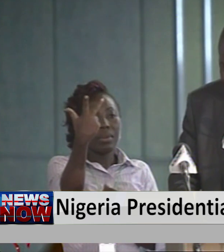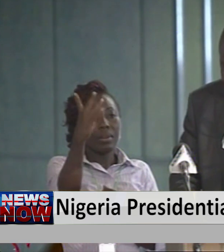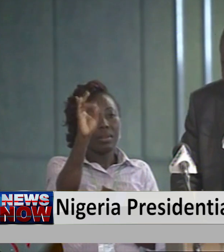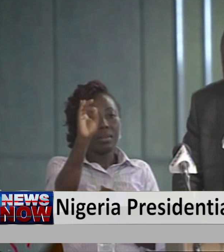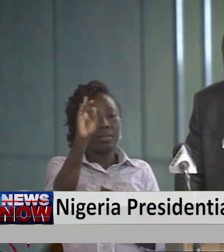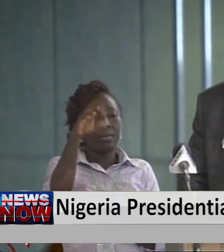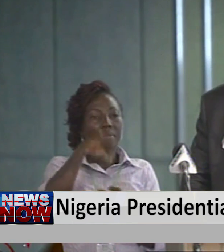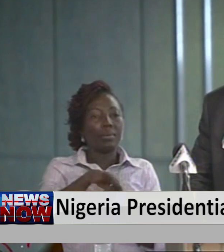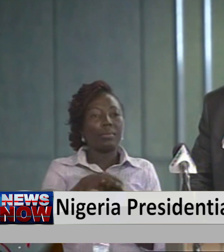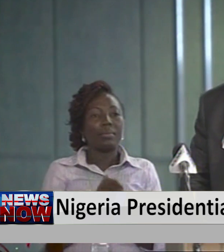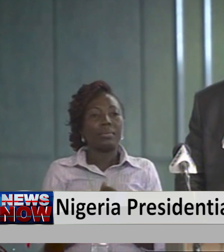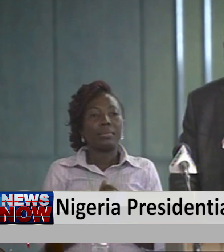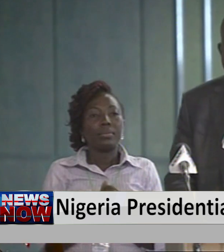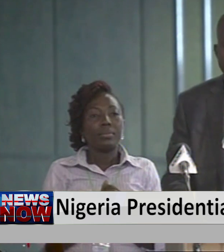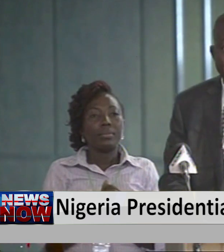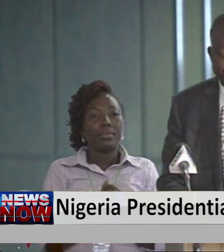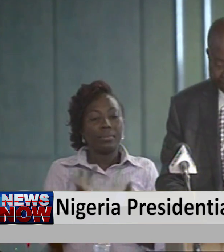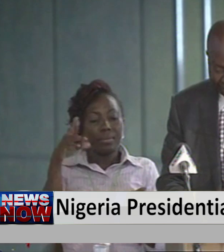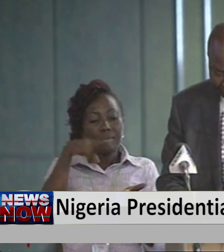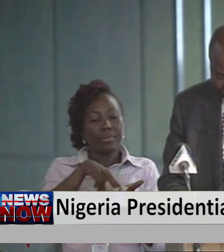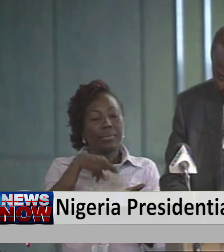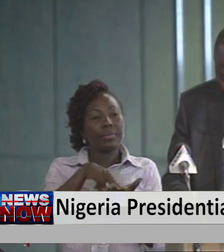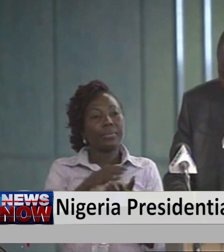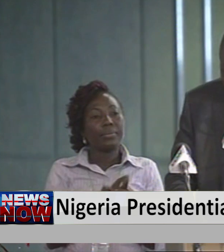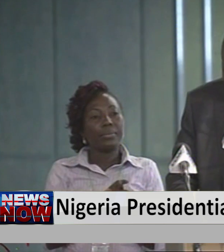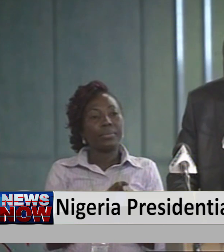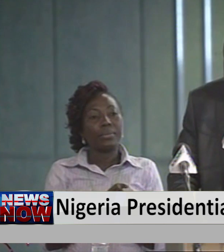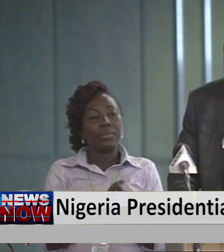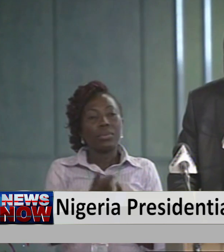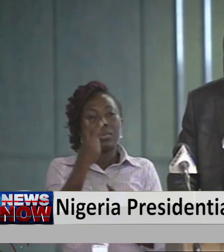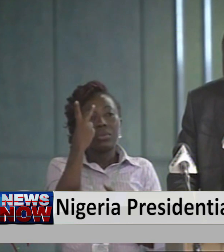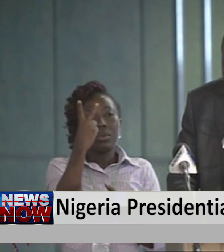237 votes. I repeat,